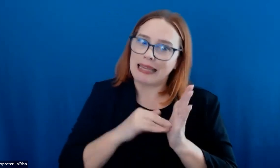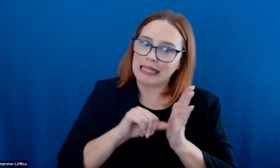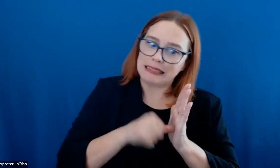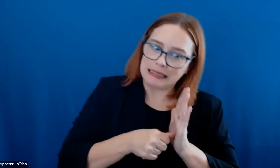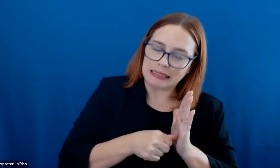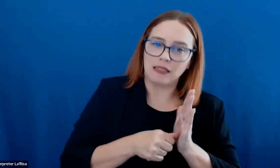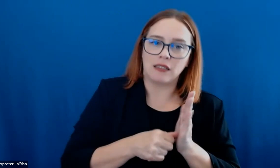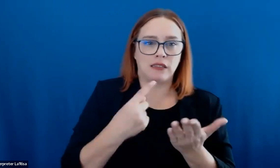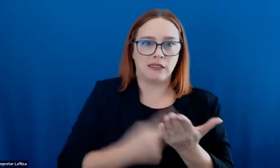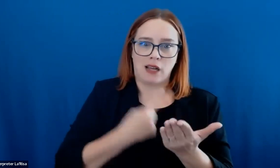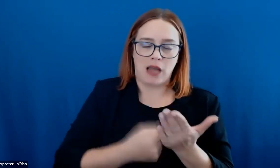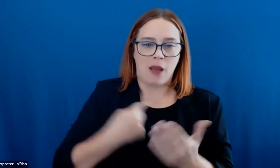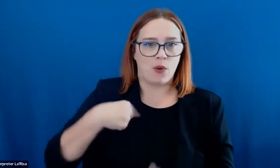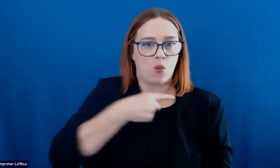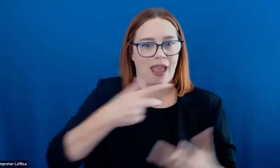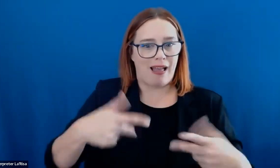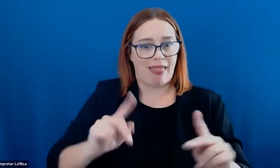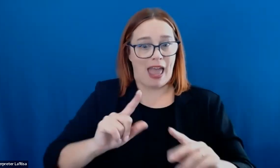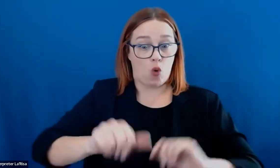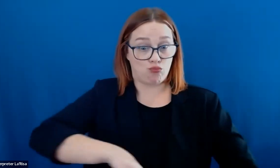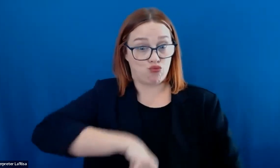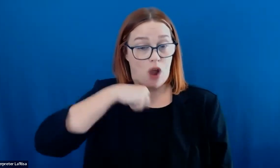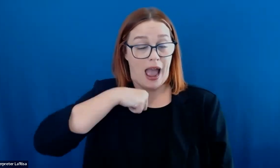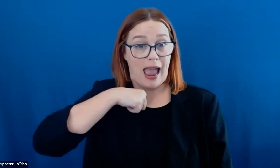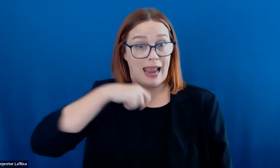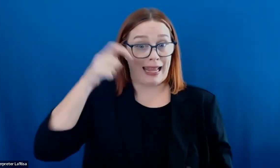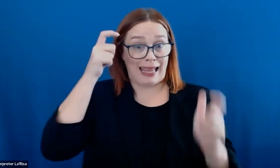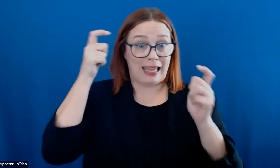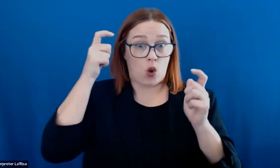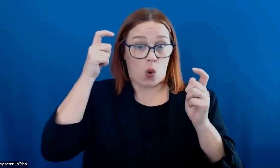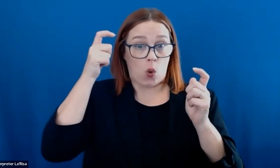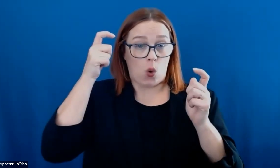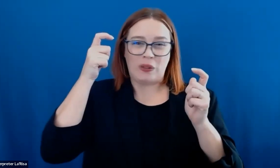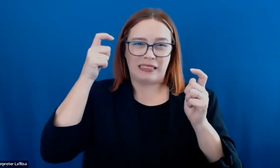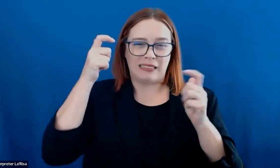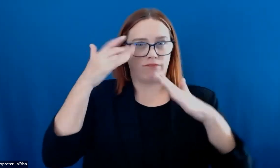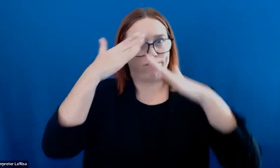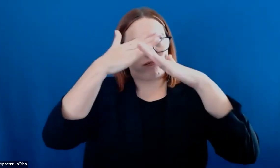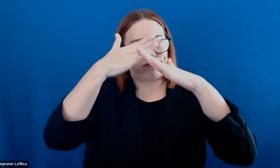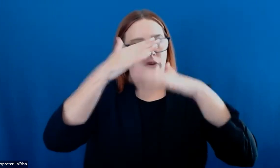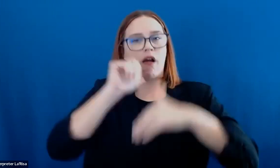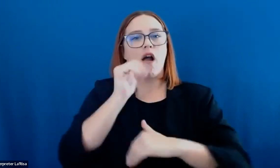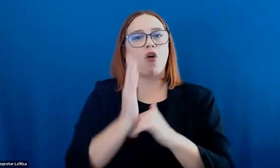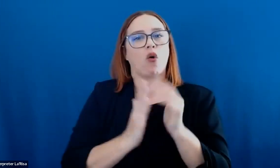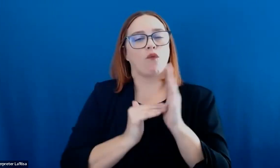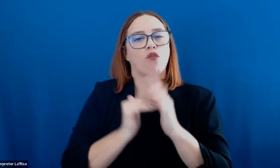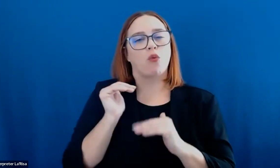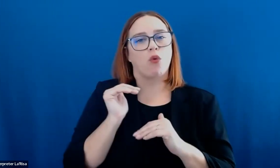pride and ego get in the way of having these uncomfortable conversations.